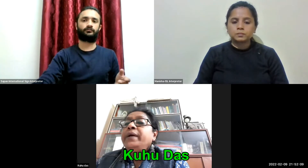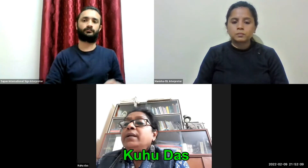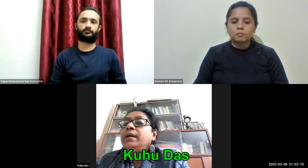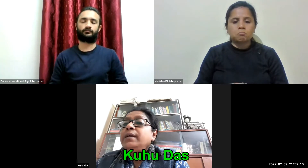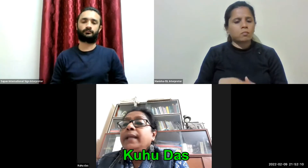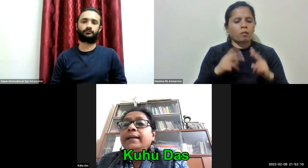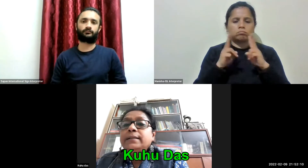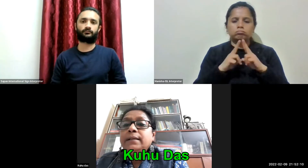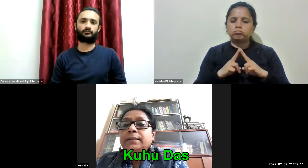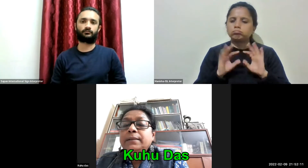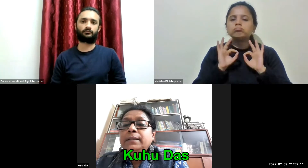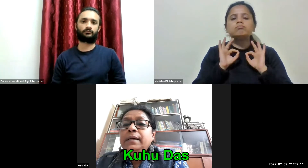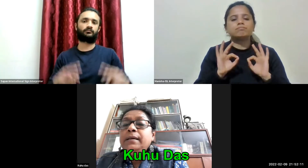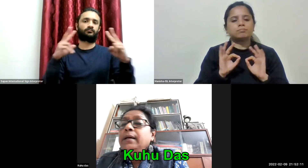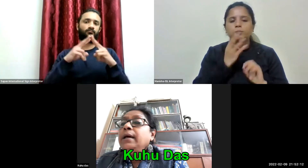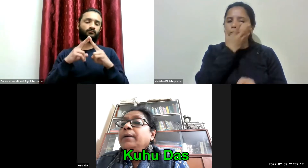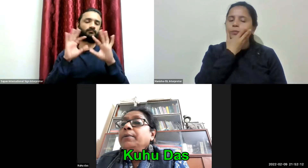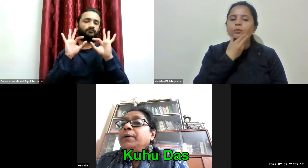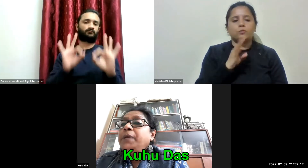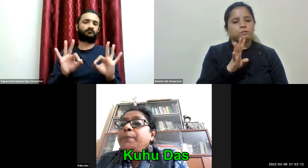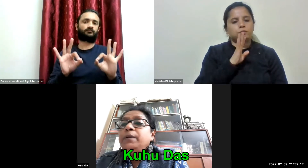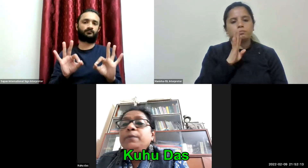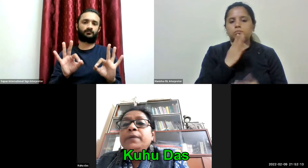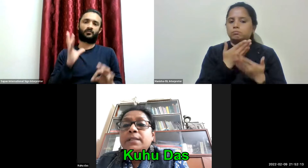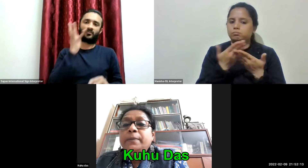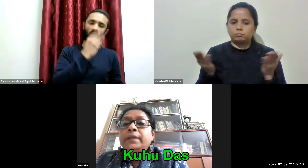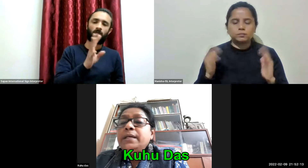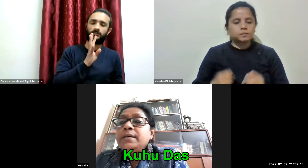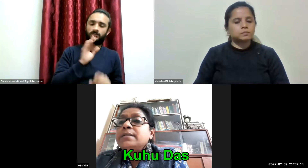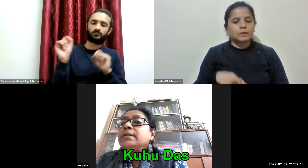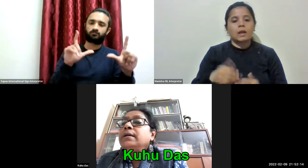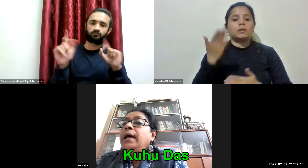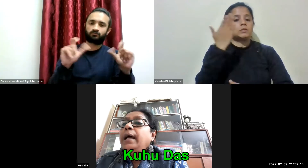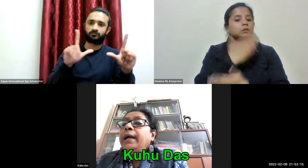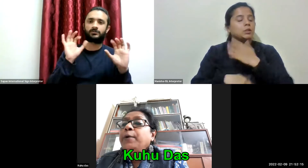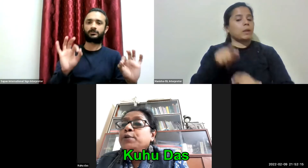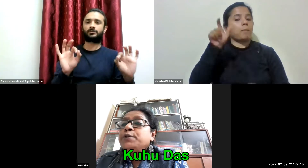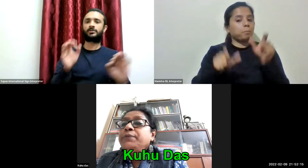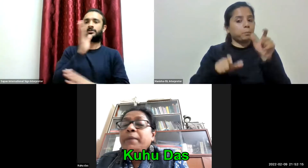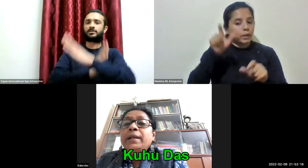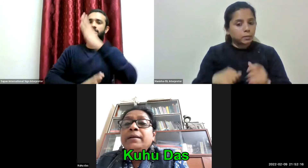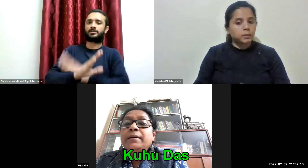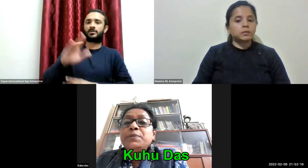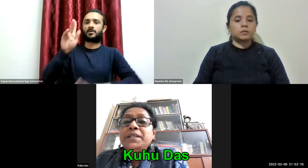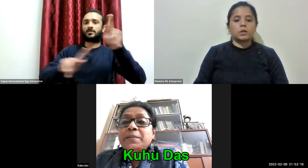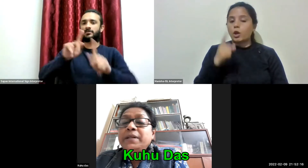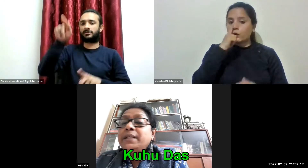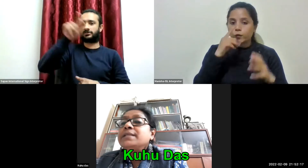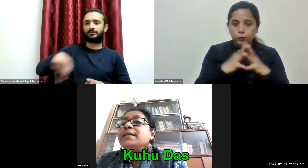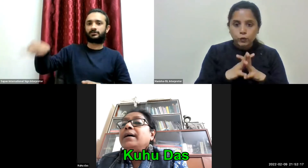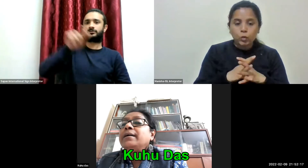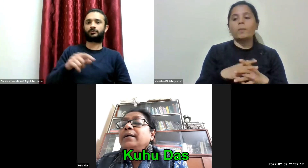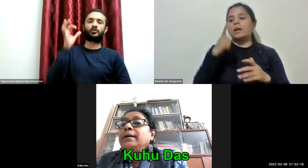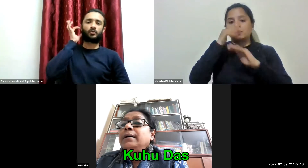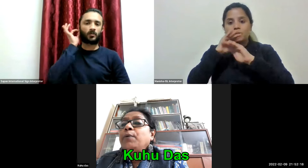very eloquently that the people with disabilities and also the women and girls with